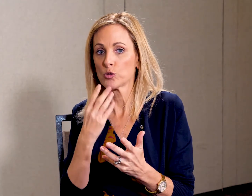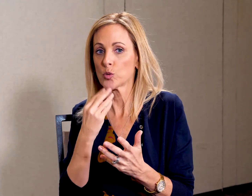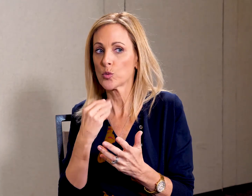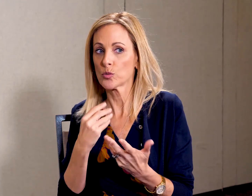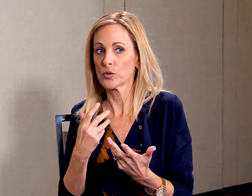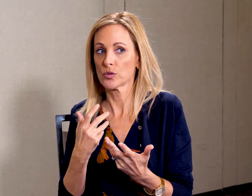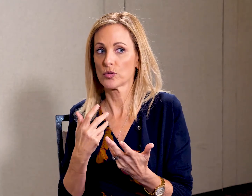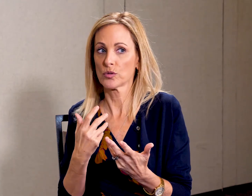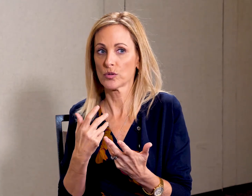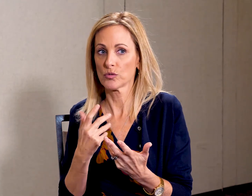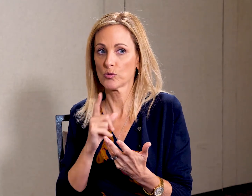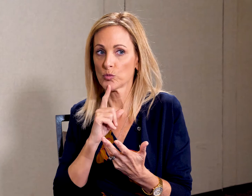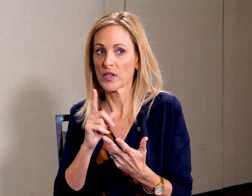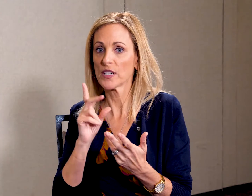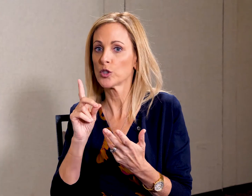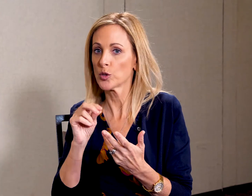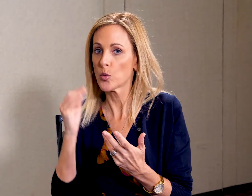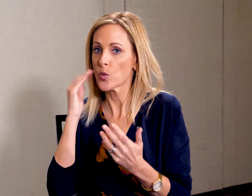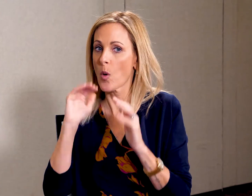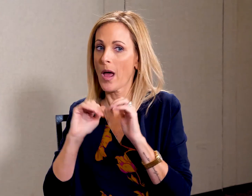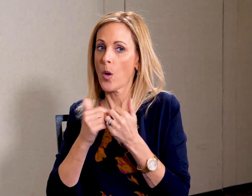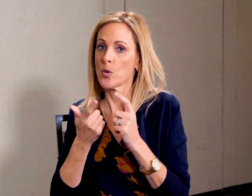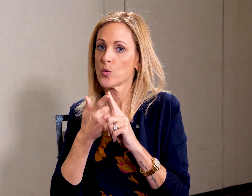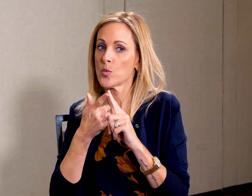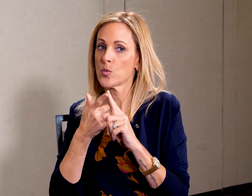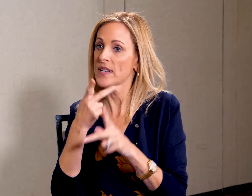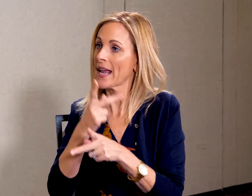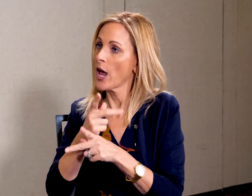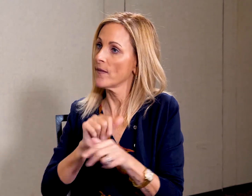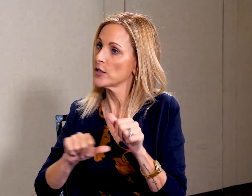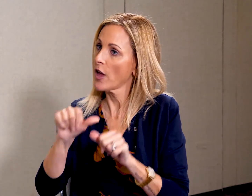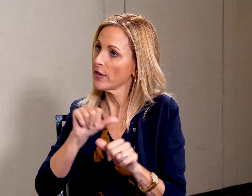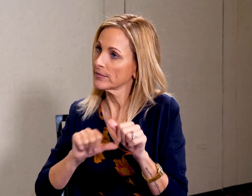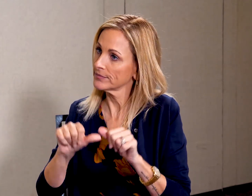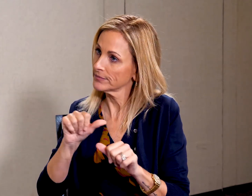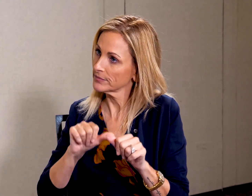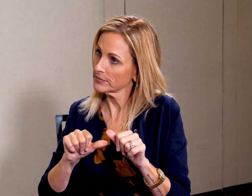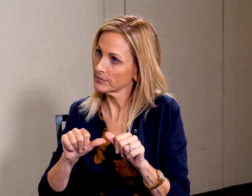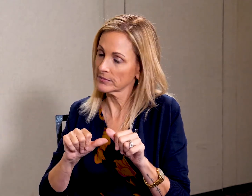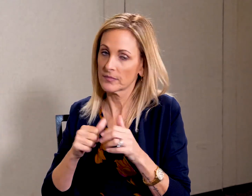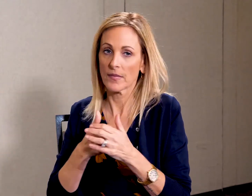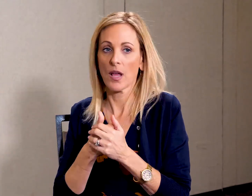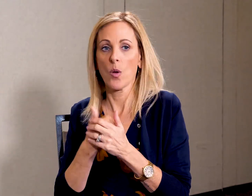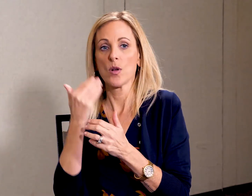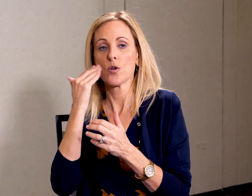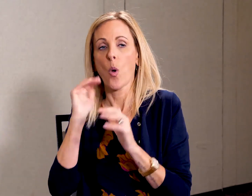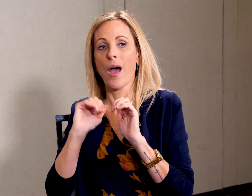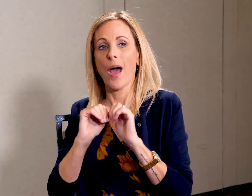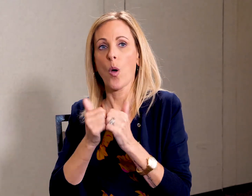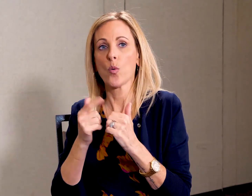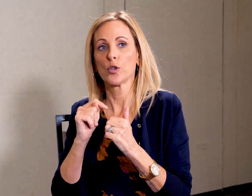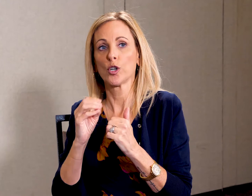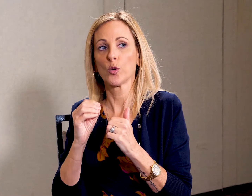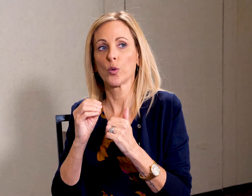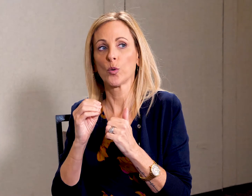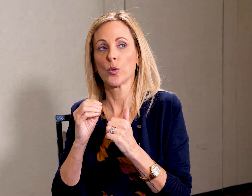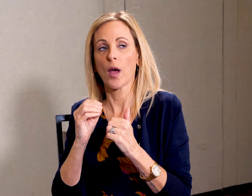we as a Jewish community really do know how to take care of each other. And we know how to